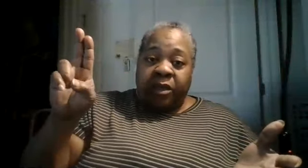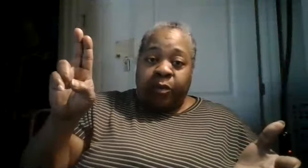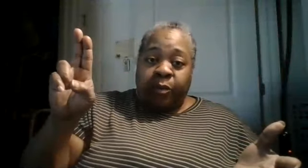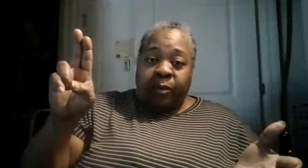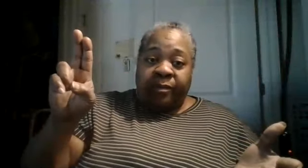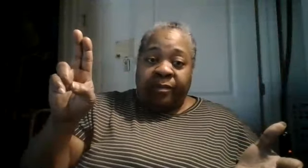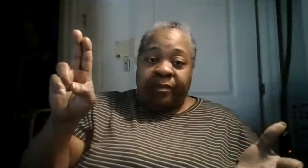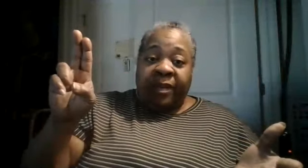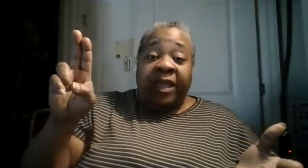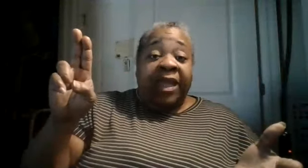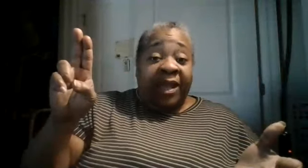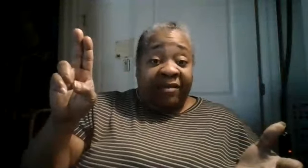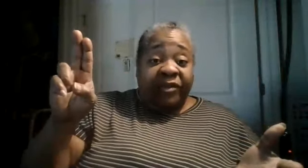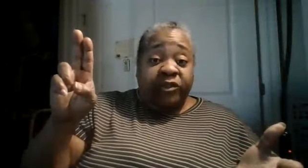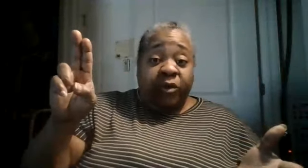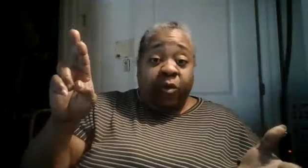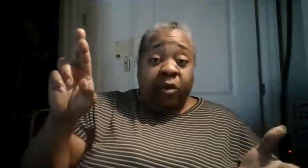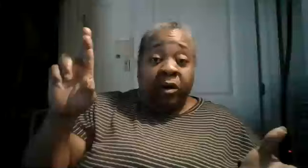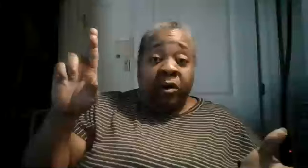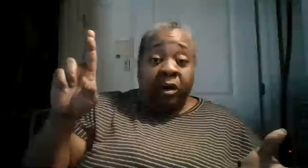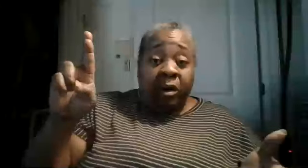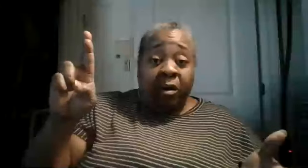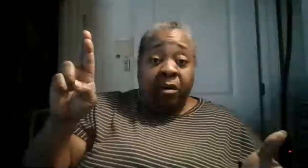Y-O-U. And if it's your, R.